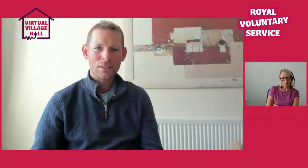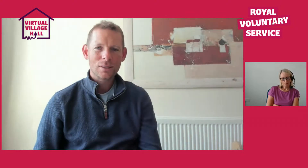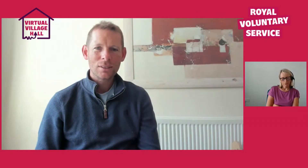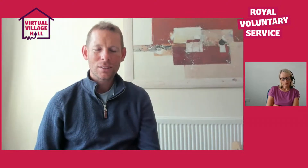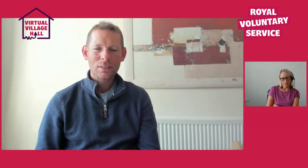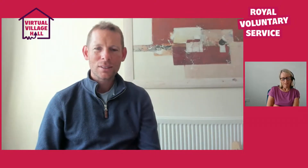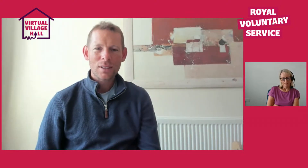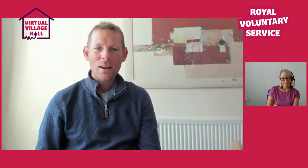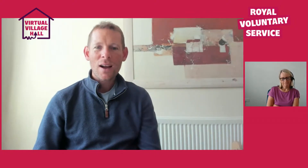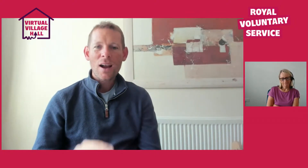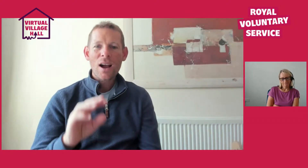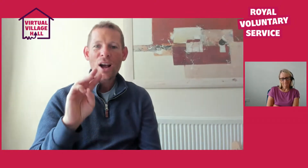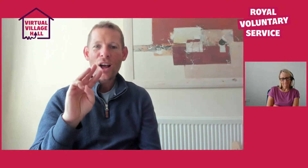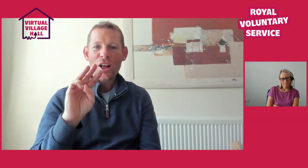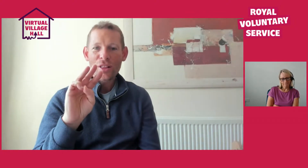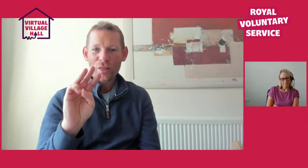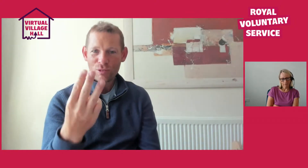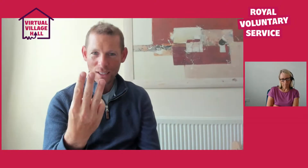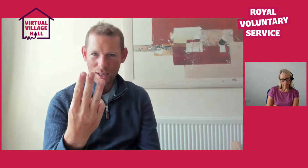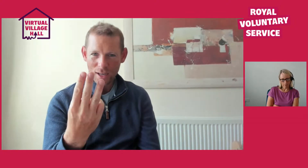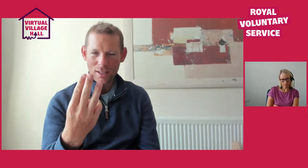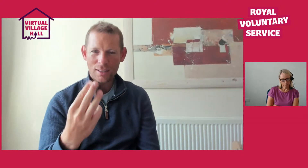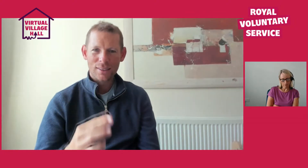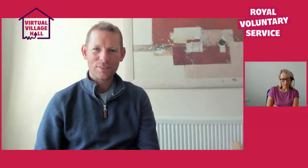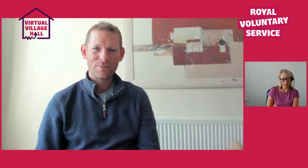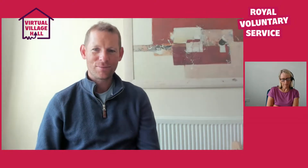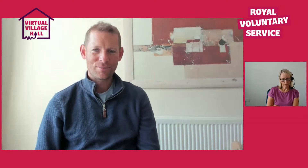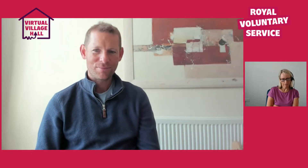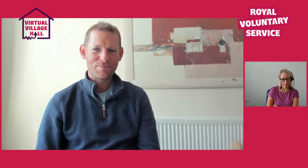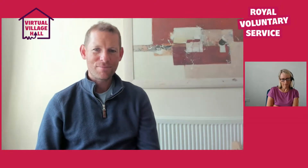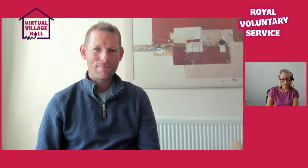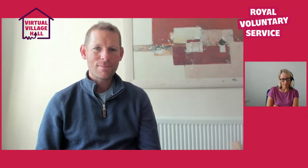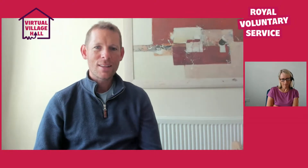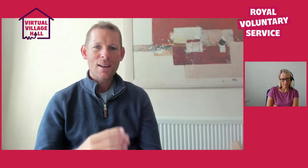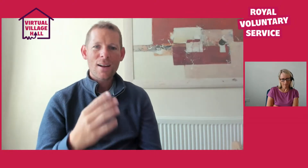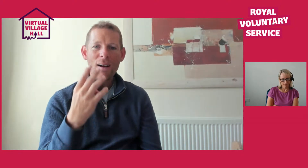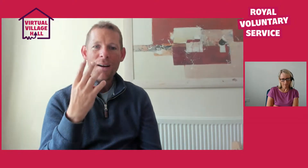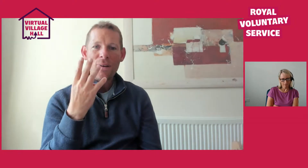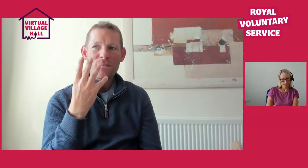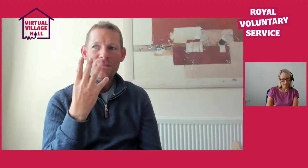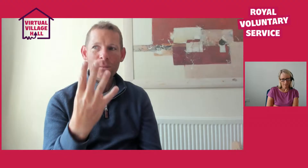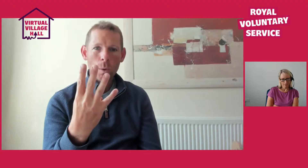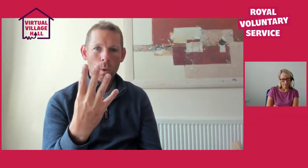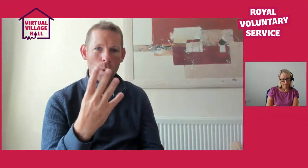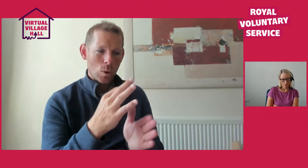3 hours, 3 o'clock.